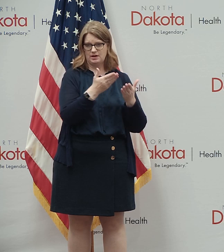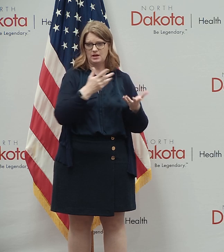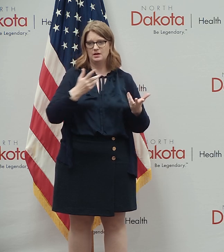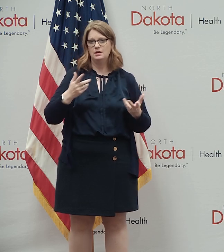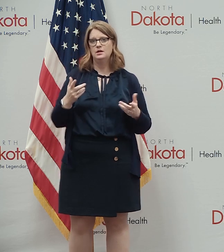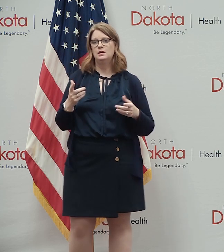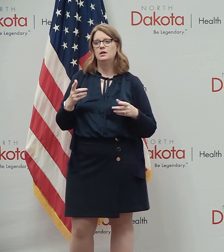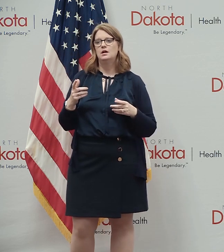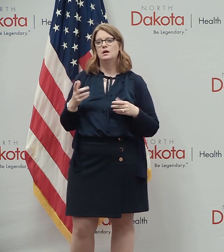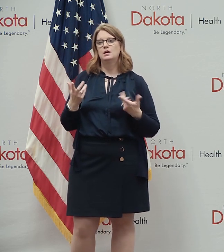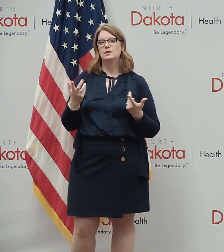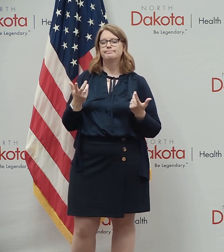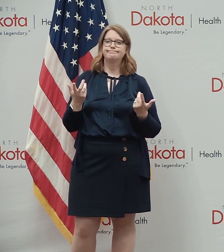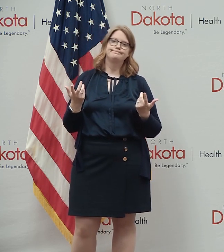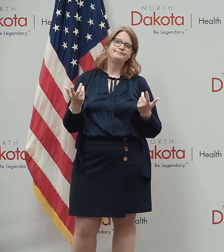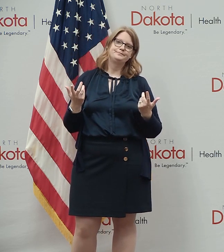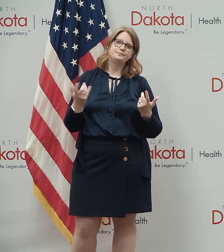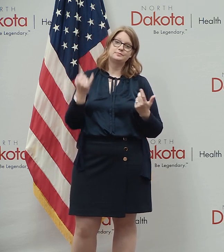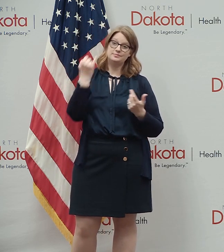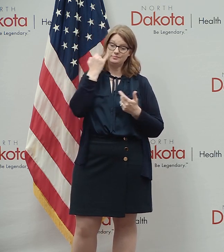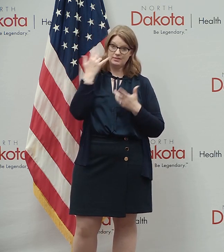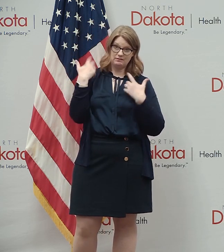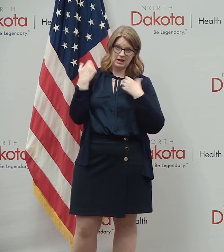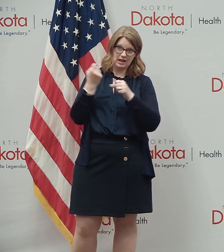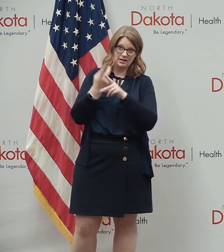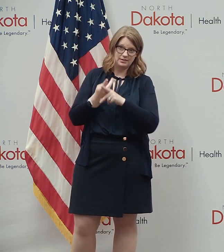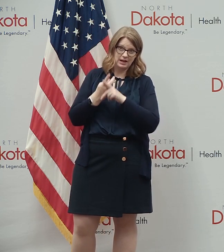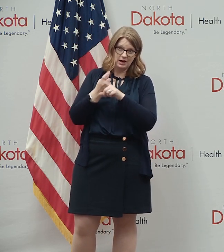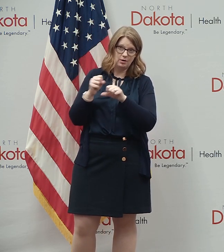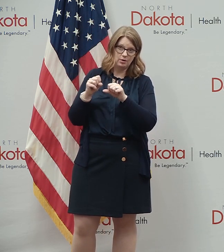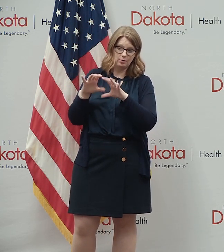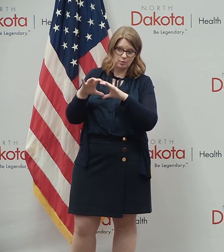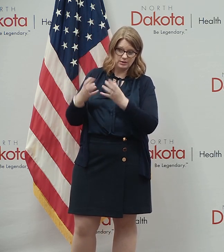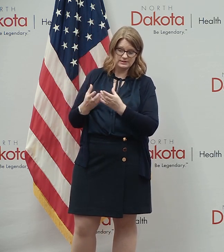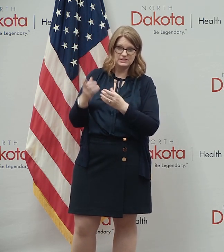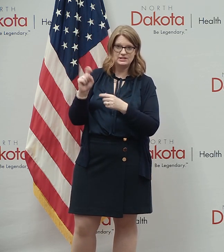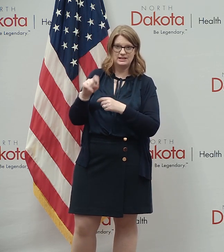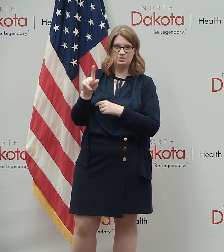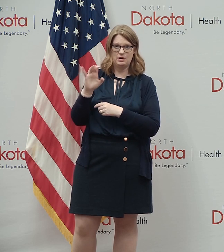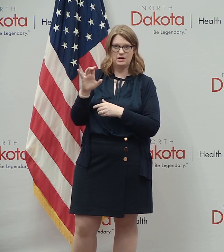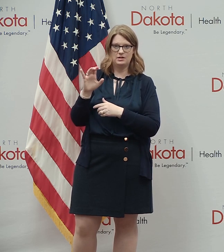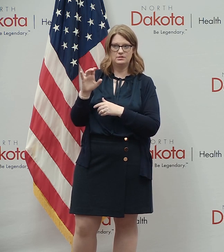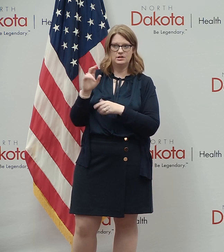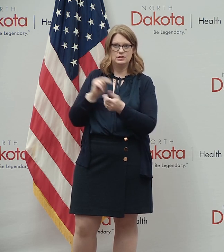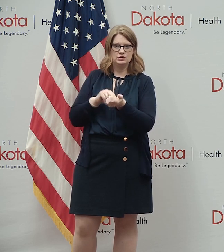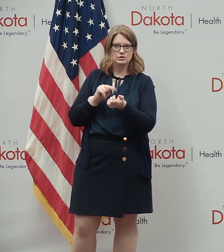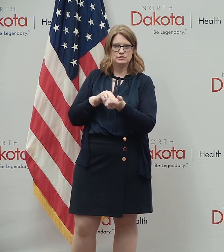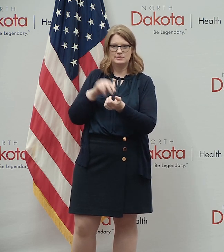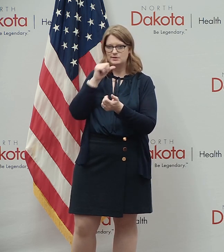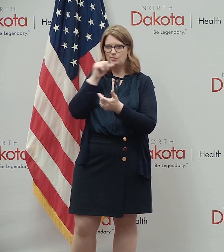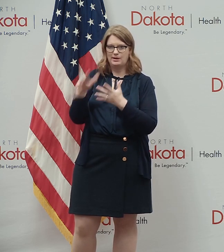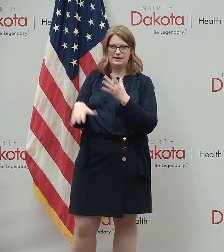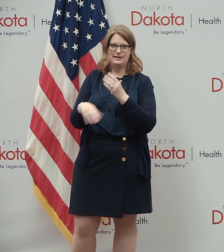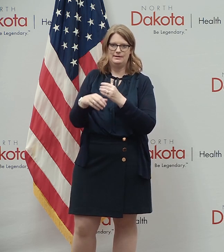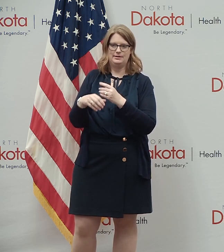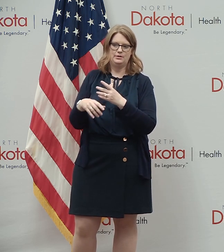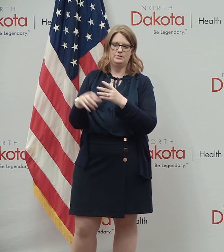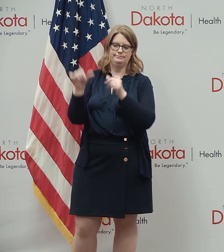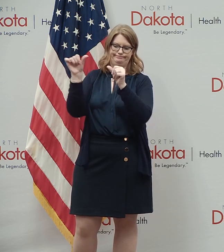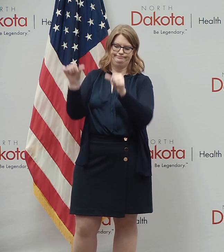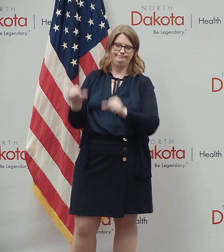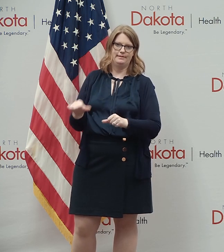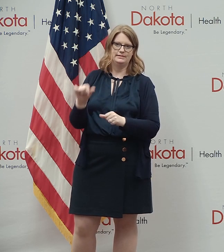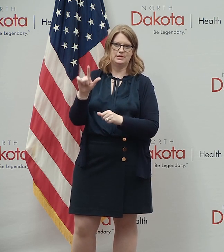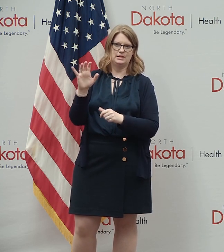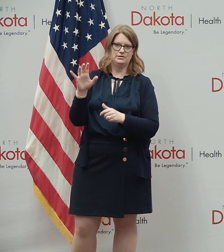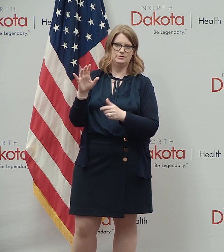of employers, say if you were a healthcare organization and you needed 100 nurses, you wouldn't post 100 positions. You might post 5 for